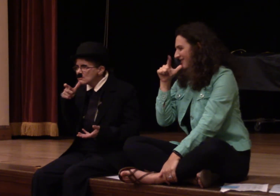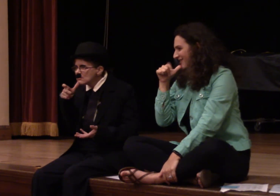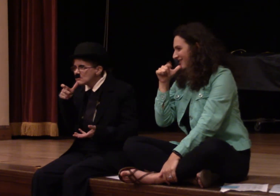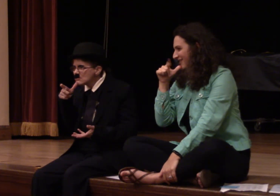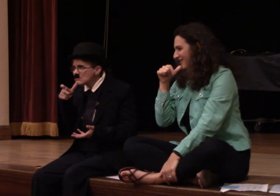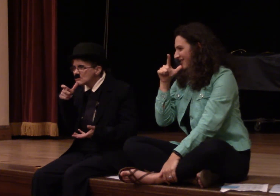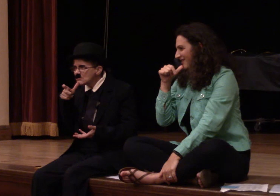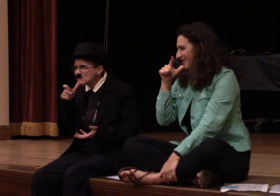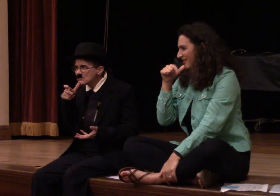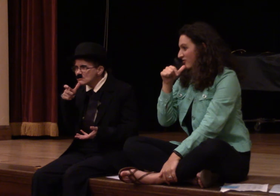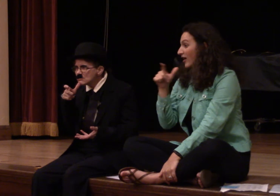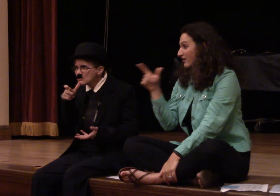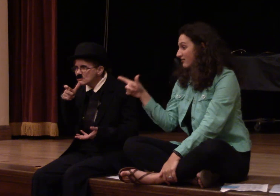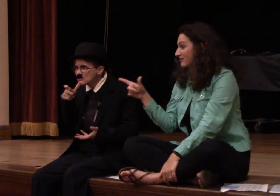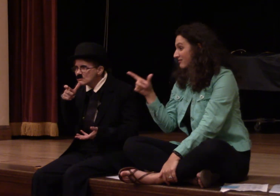eating lemons. Right.